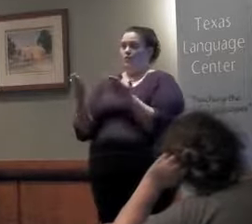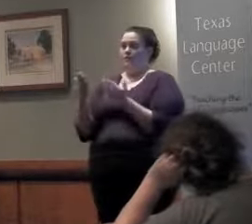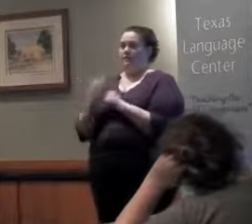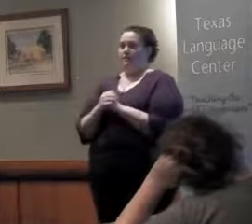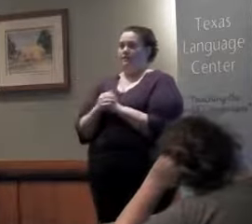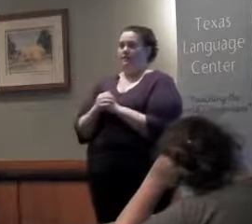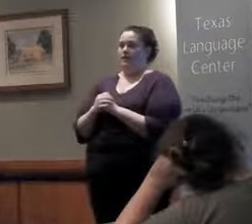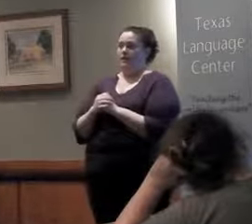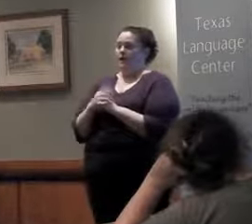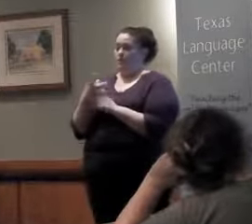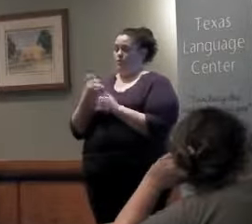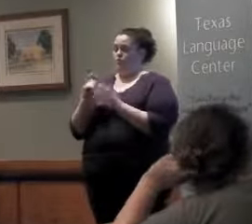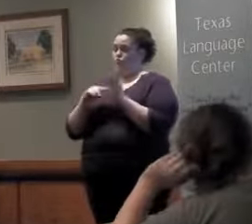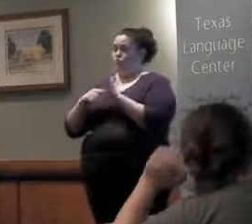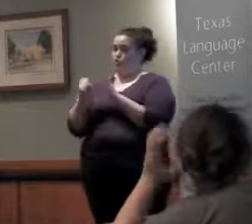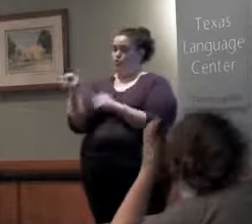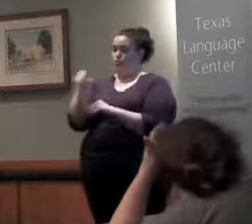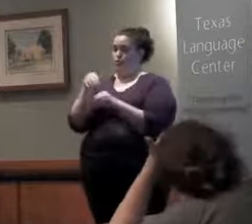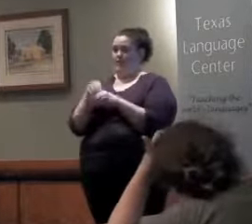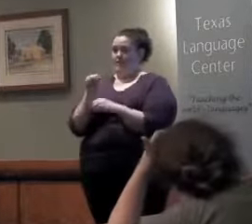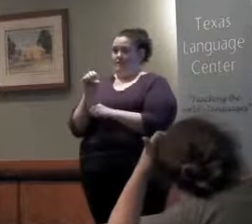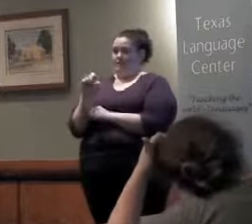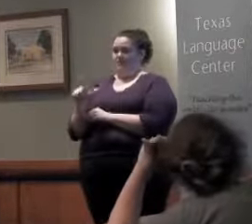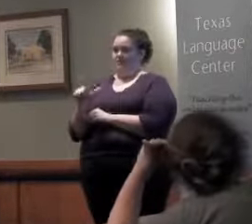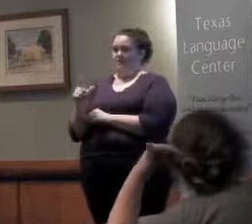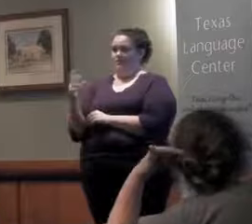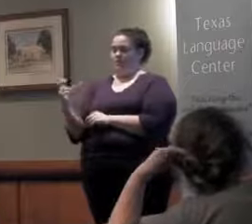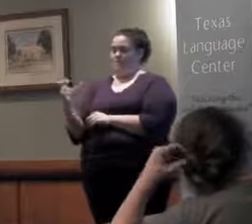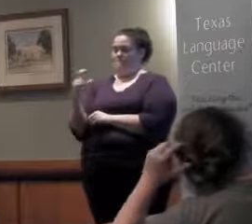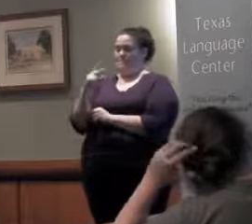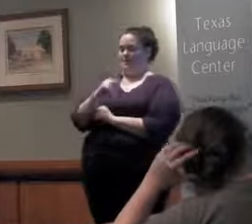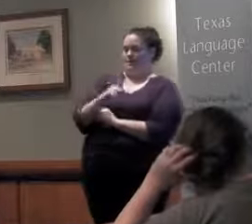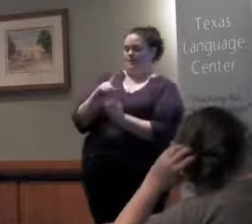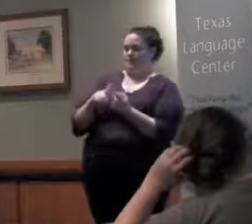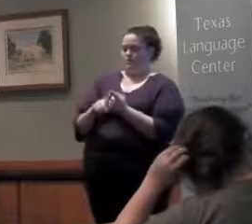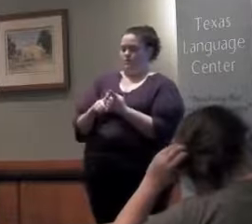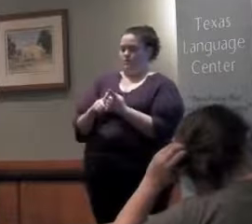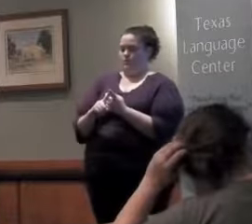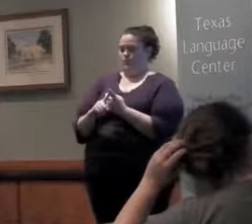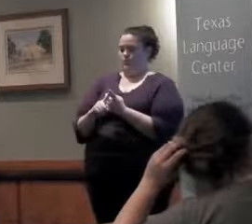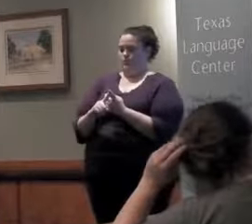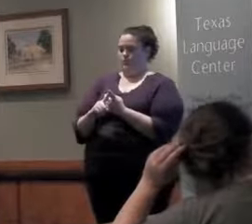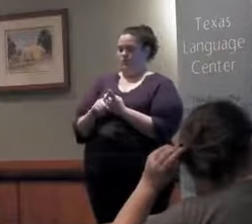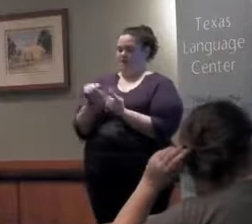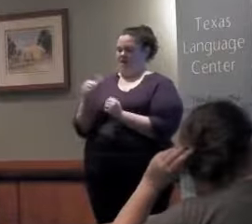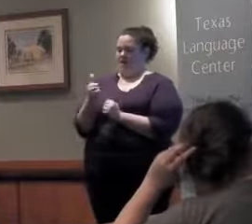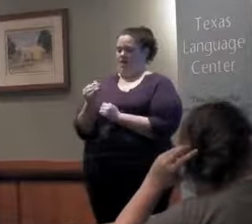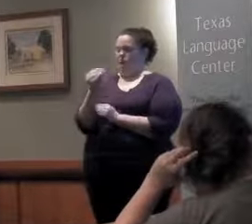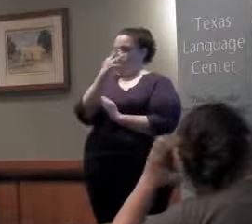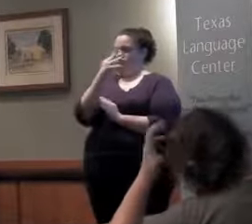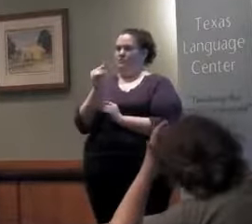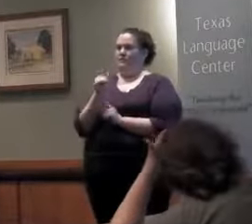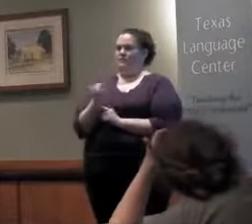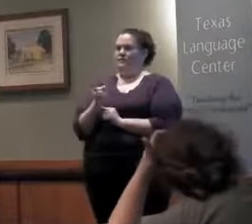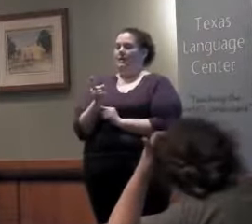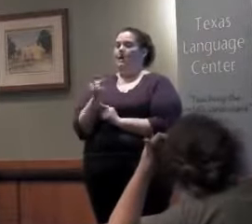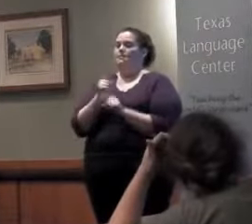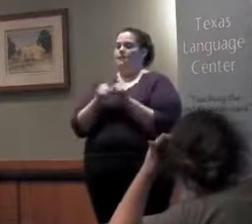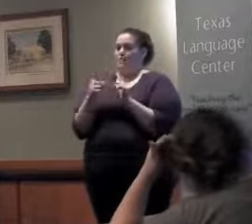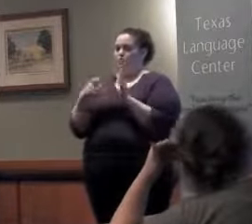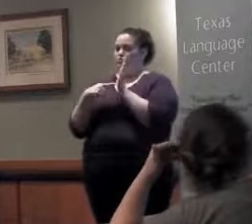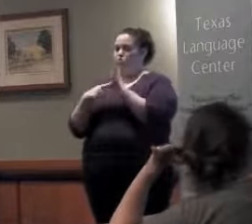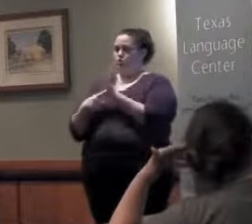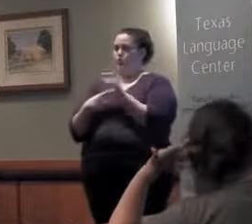see if I'm going to bounce back to the other screen in just a second. But for a second, I want to